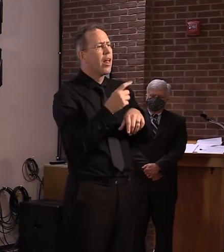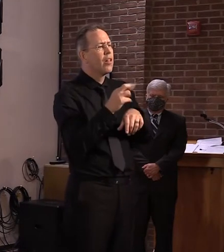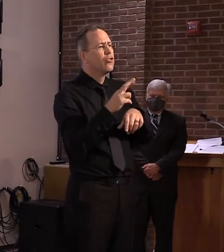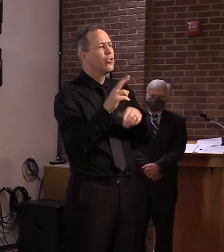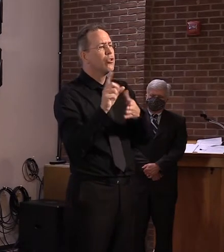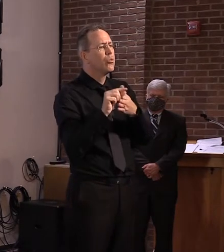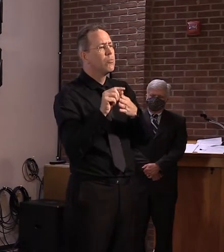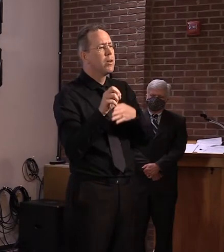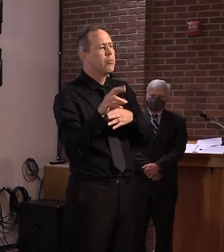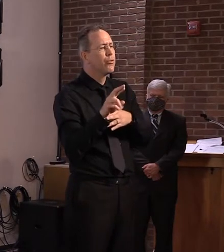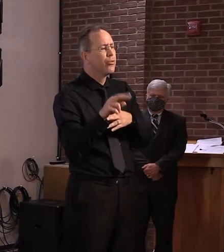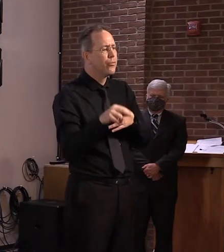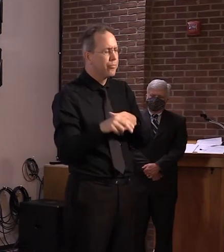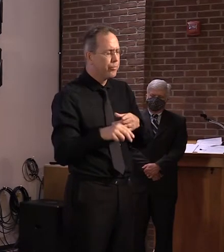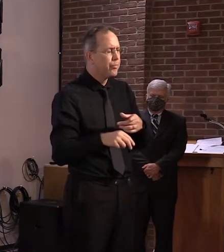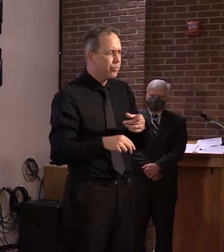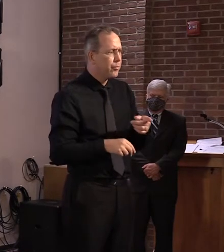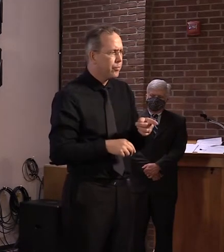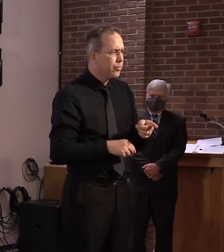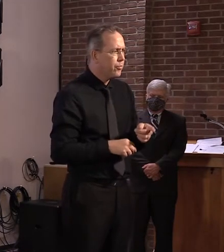Thanks. Thanks for back then.